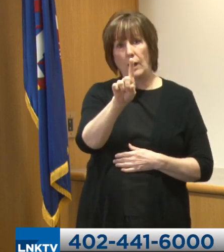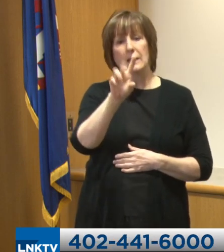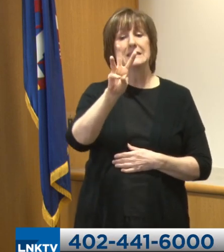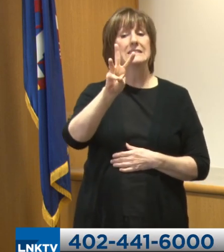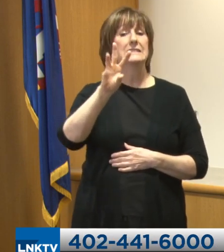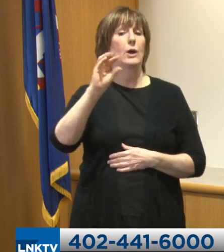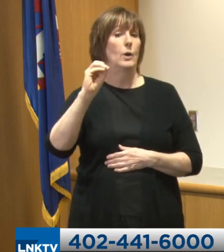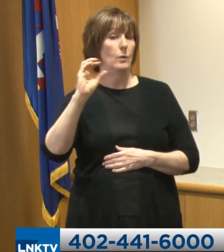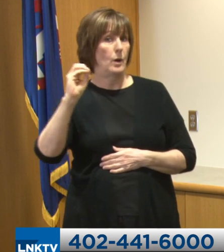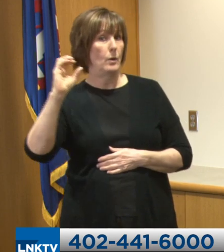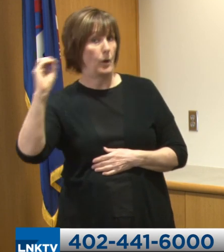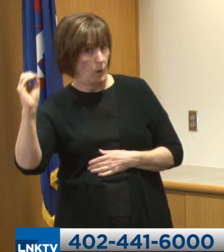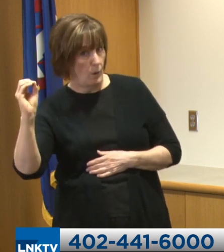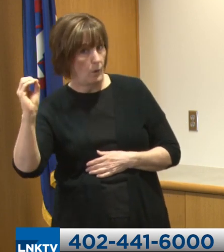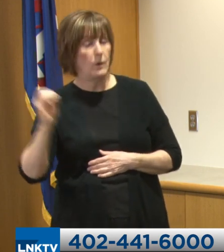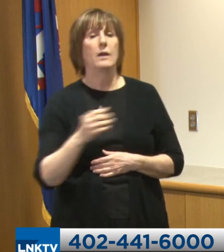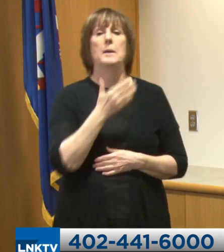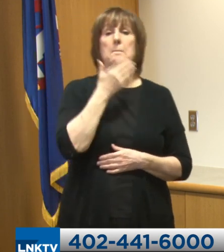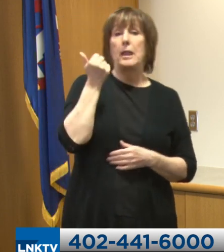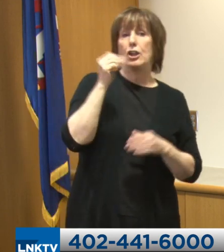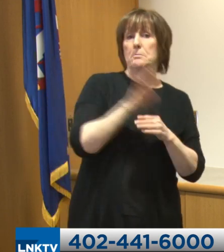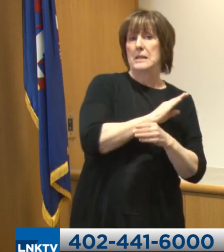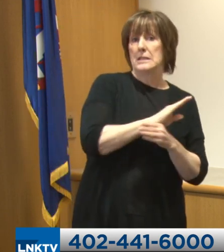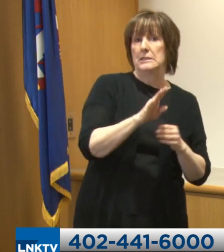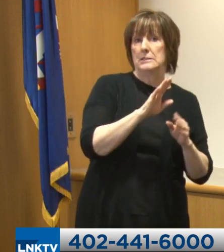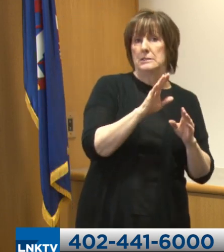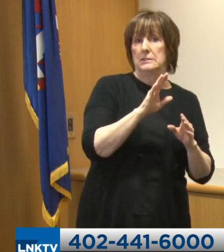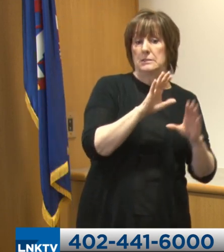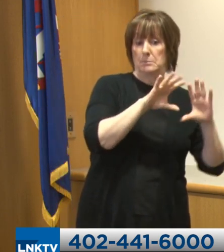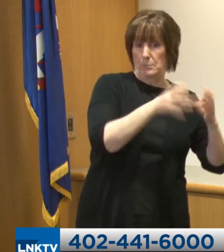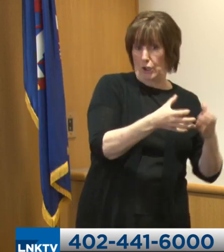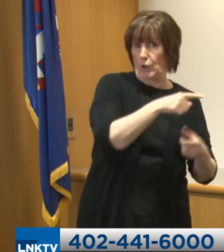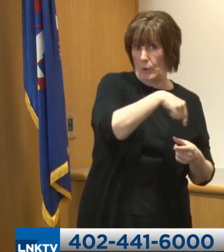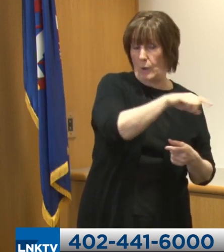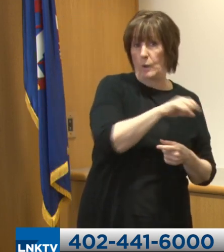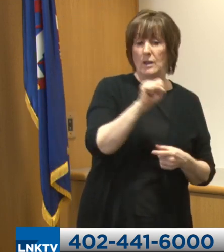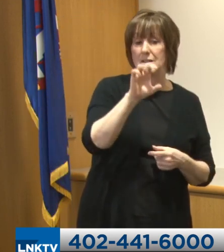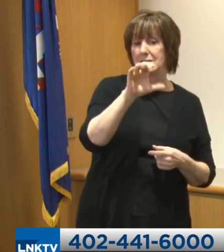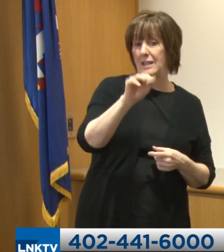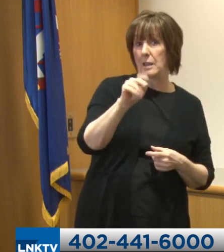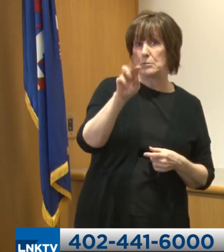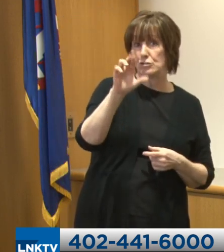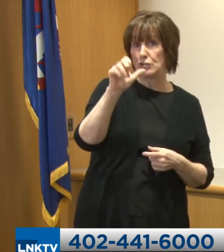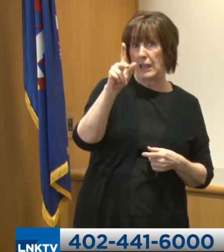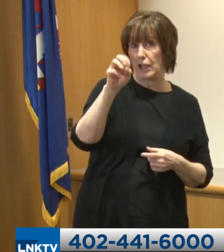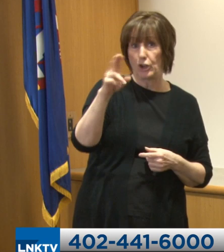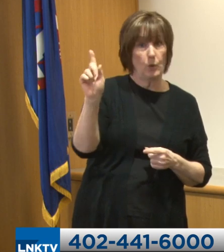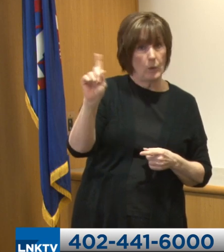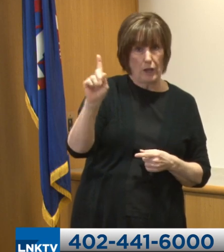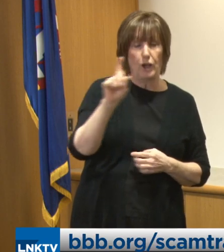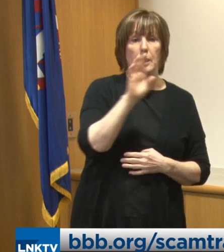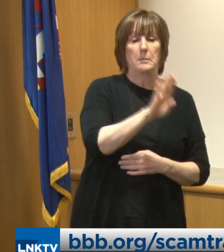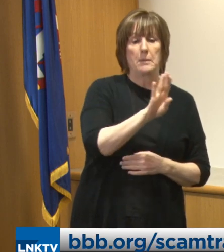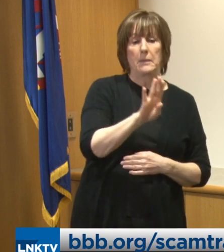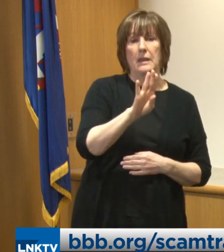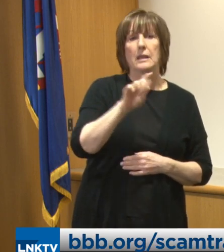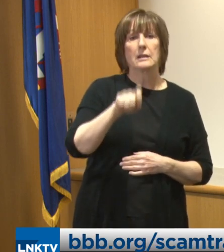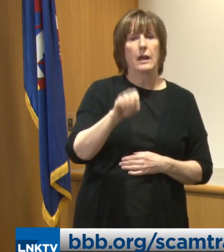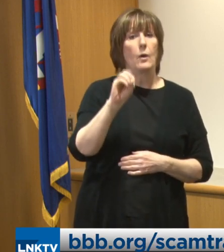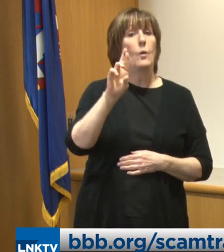402-441-6000. And the Better Business Bureau tool, again, is the Scam Tracker, and that can be found at